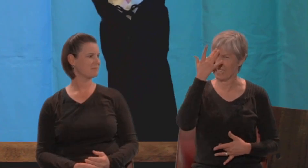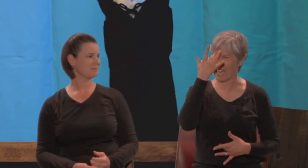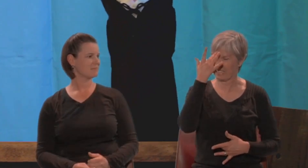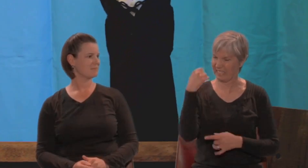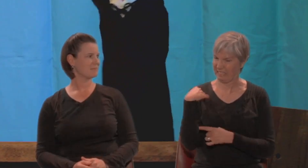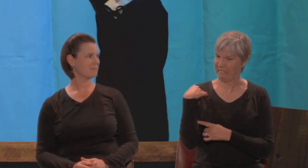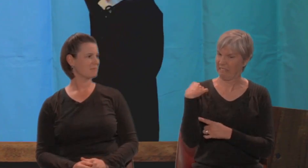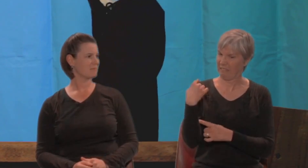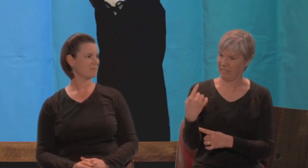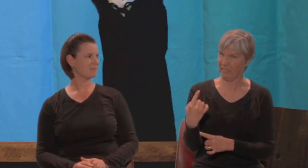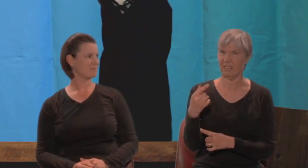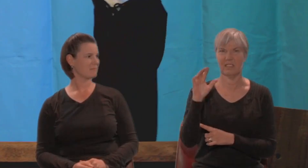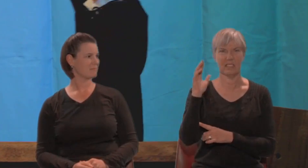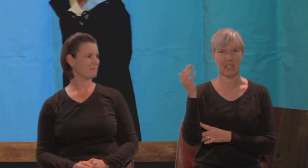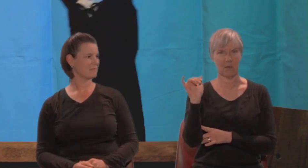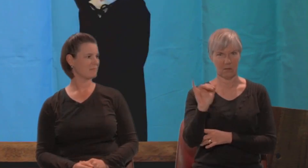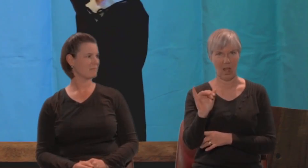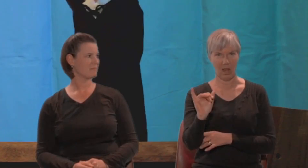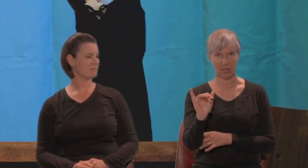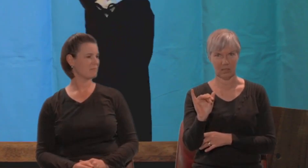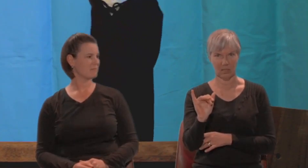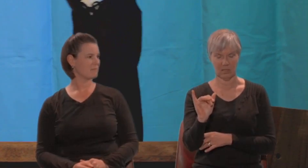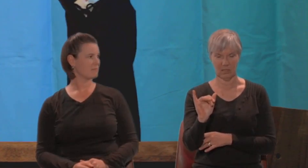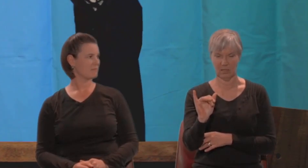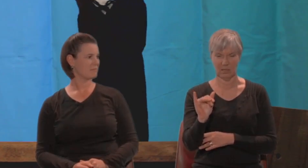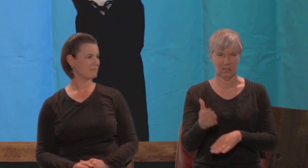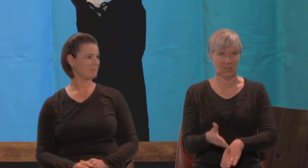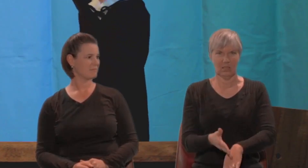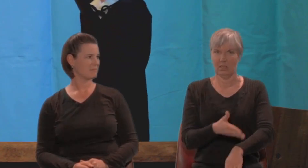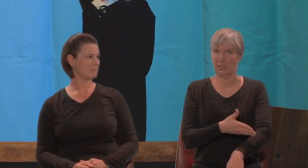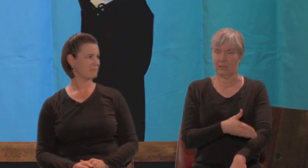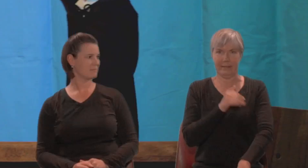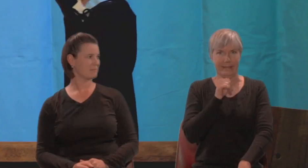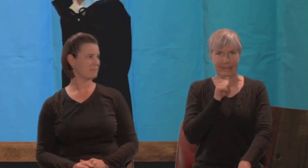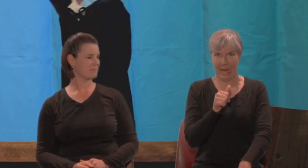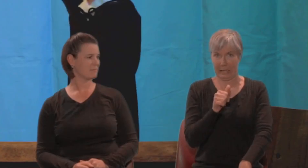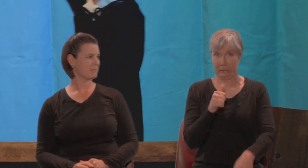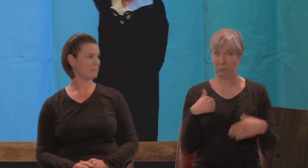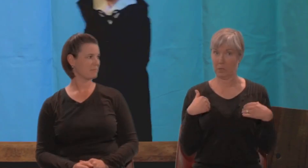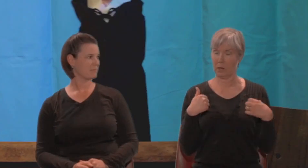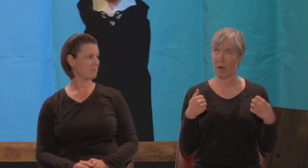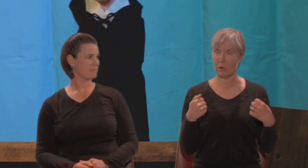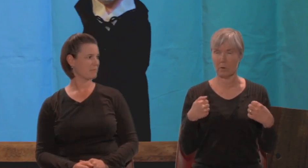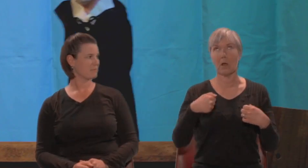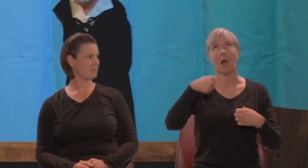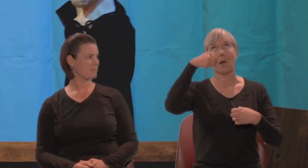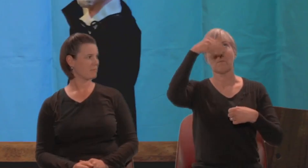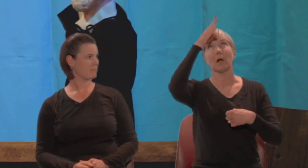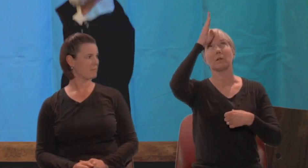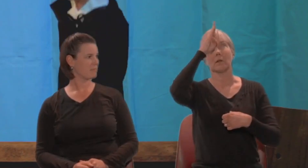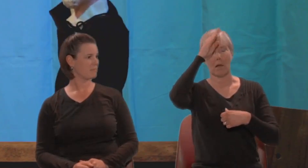long while, and it seemed like she wasn't going to get no better. But by the blessing